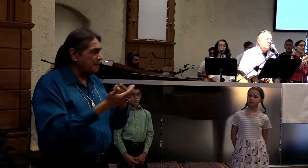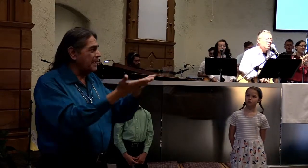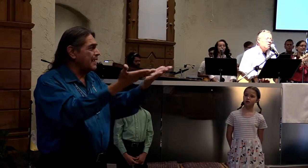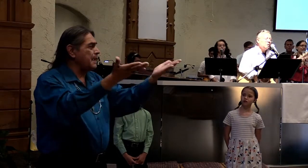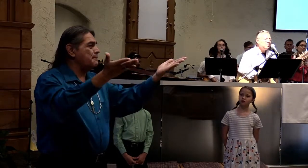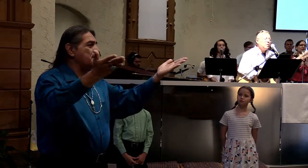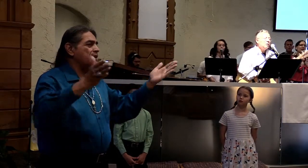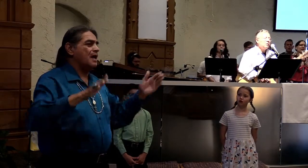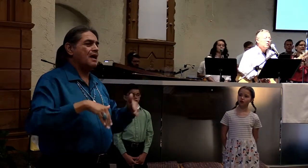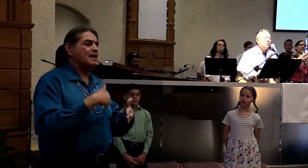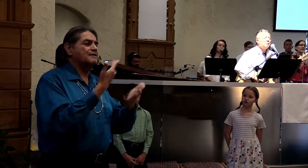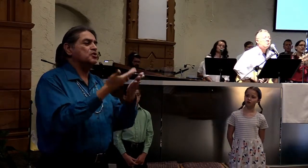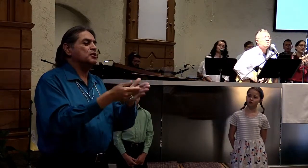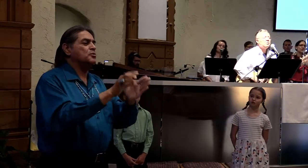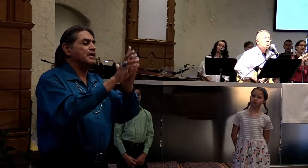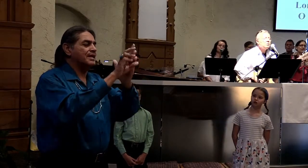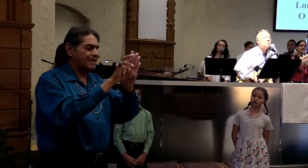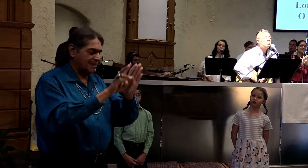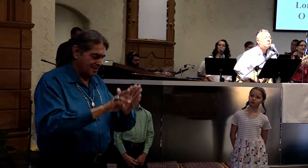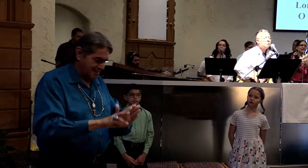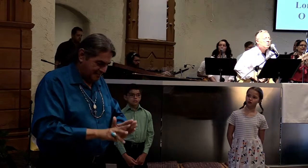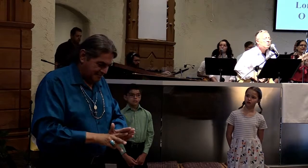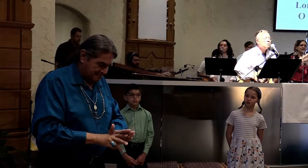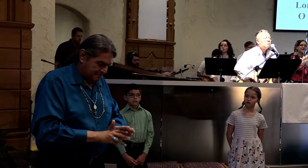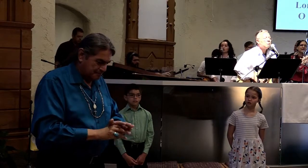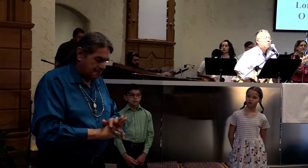to people of goodwill.